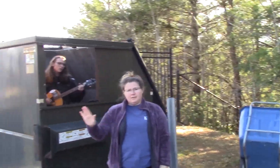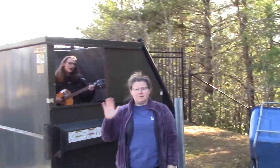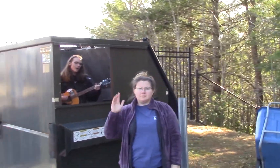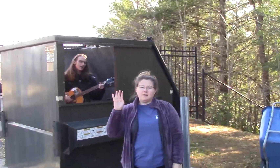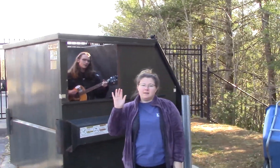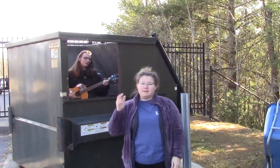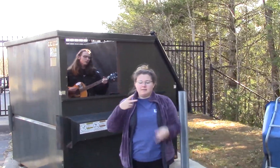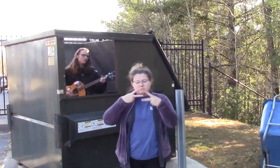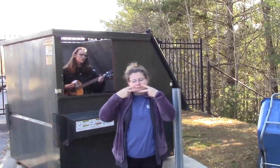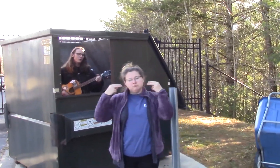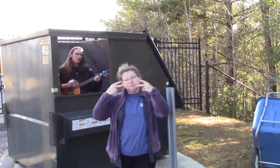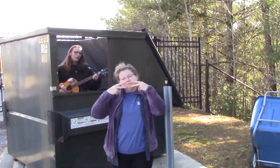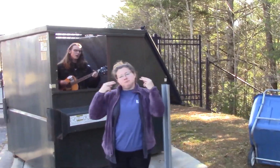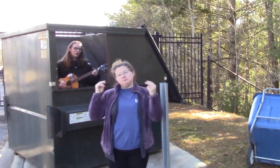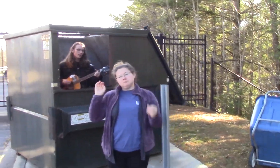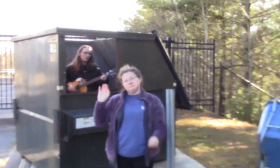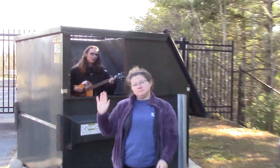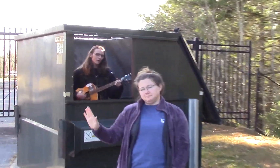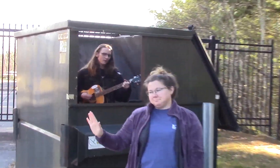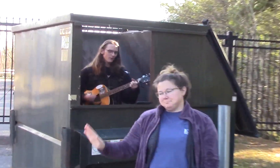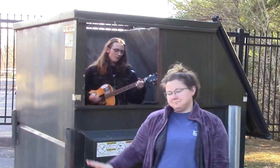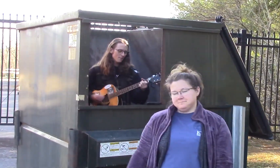is a raccoon's paw.